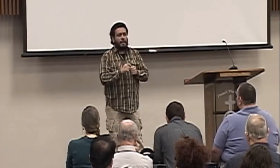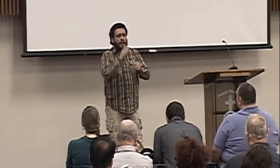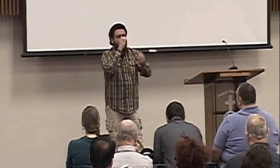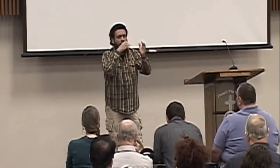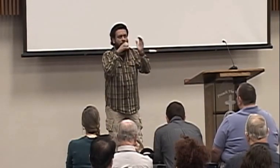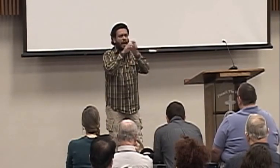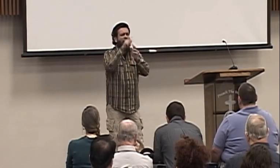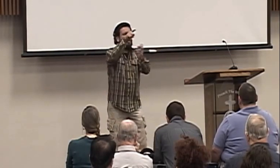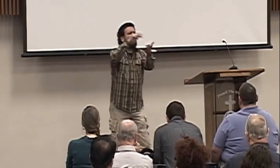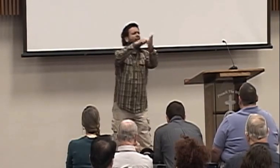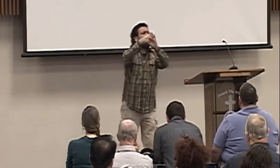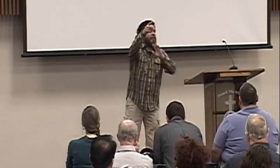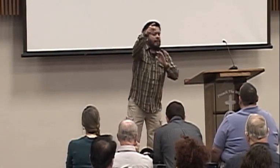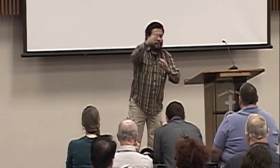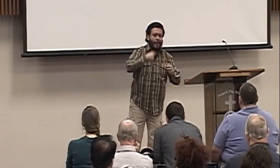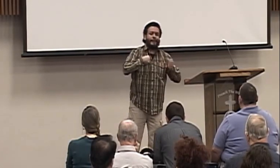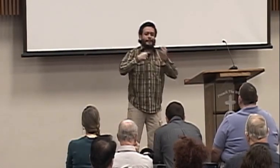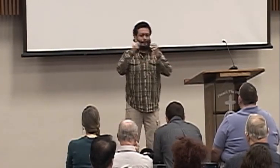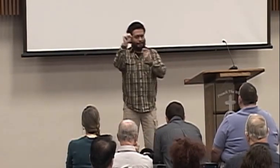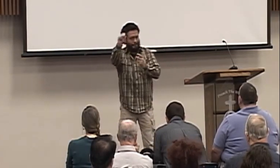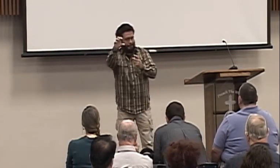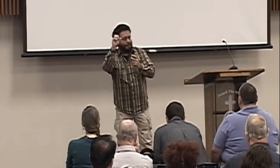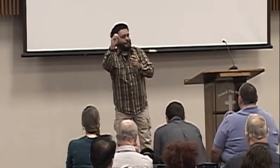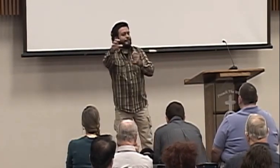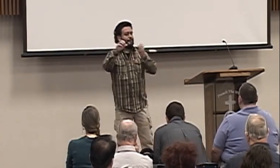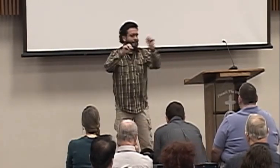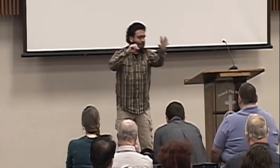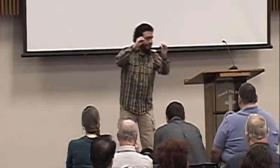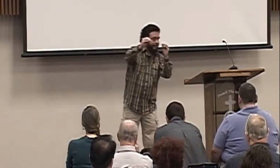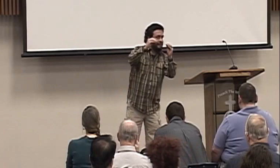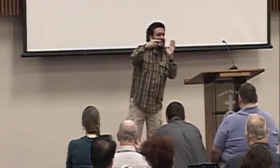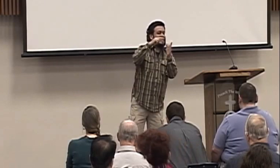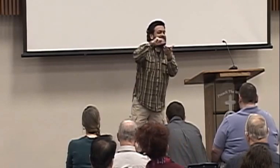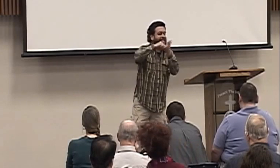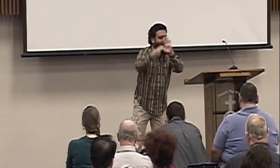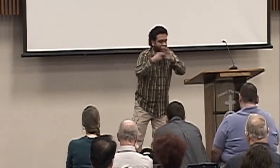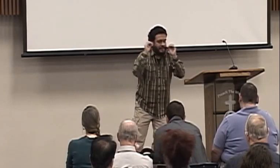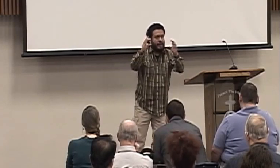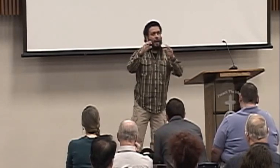understand. And they'd say, what does that mean? And so I would be able to explain those things to them